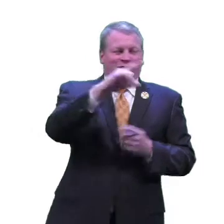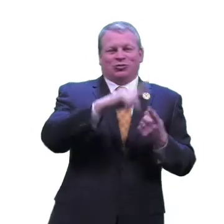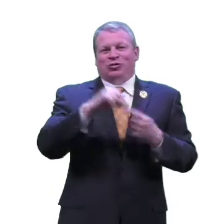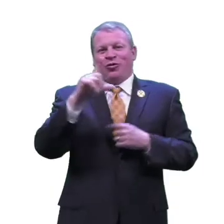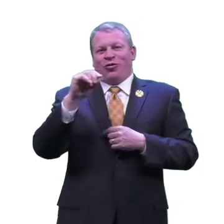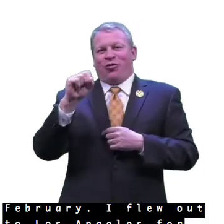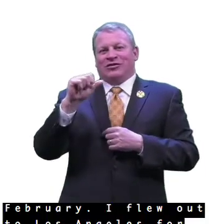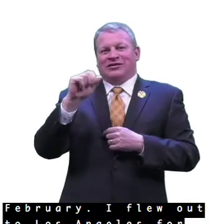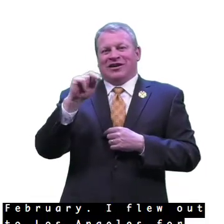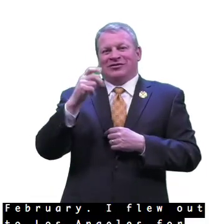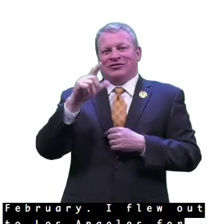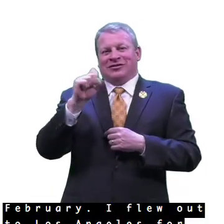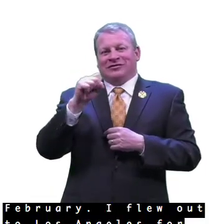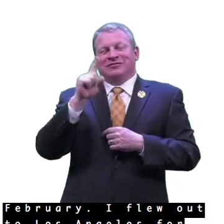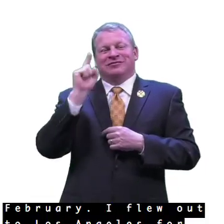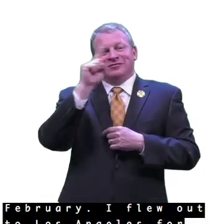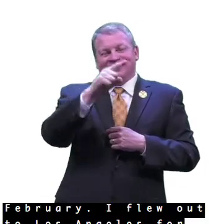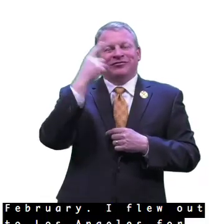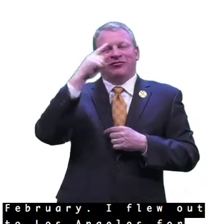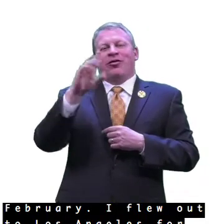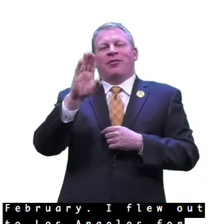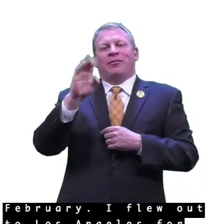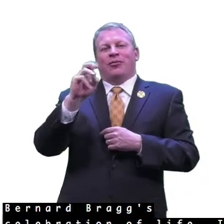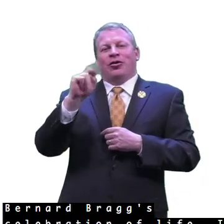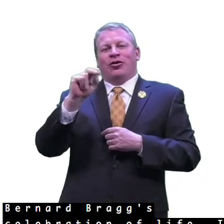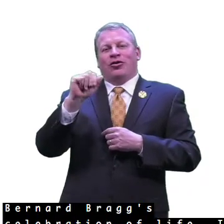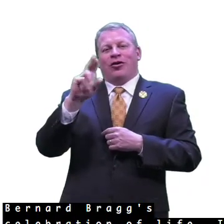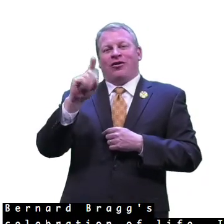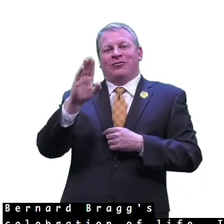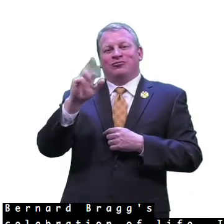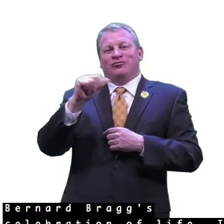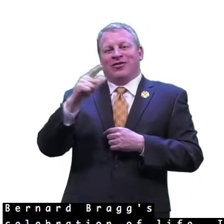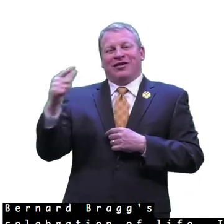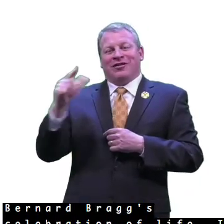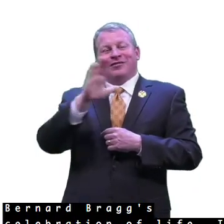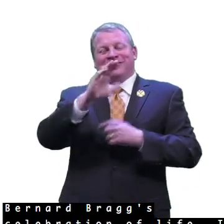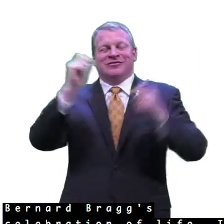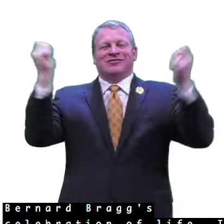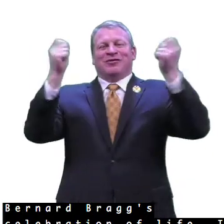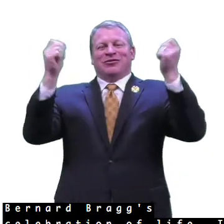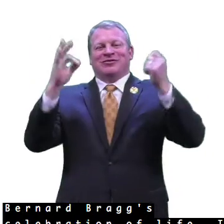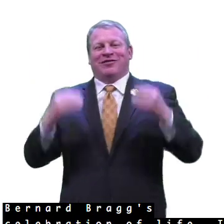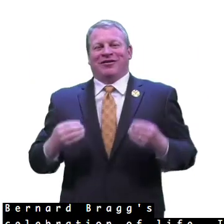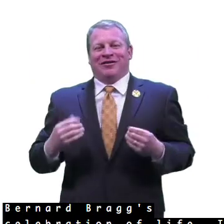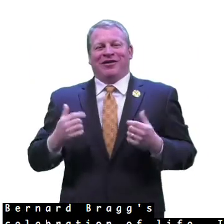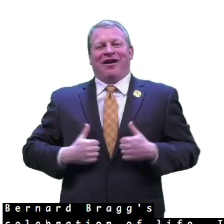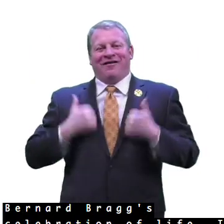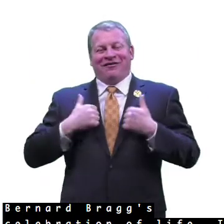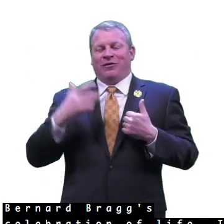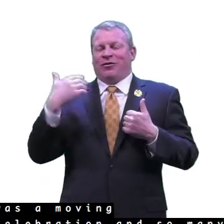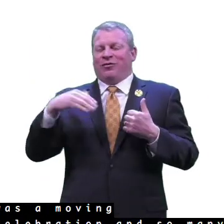In February, I flew out to Los Angeles for Bernard Bragg's Celebration of Life. It was